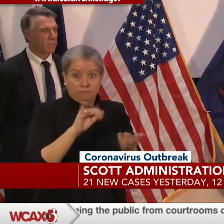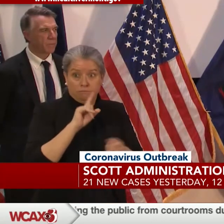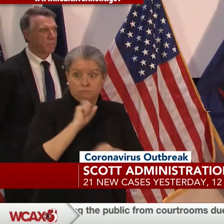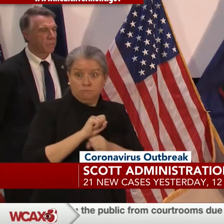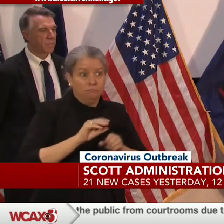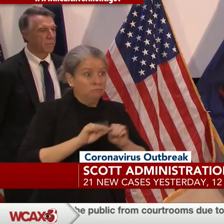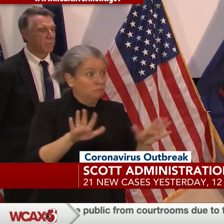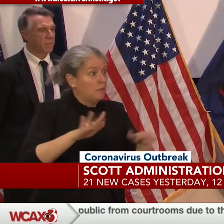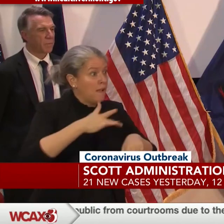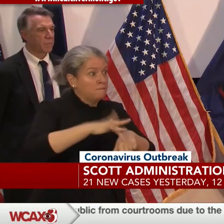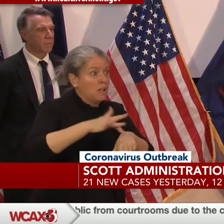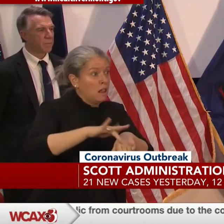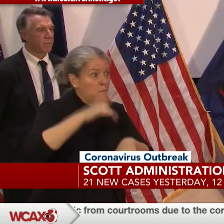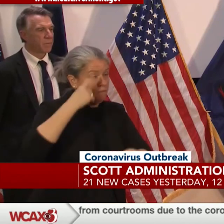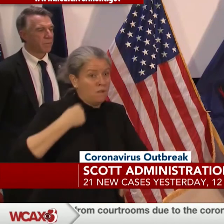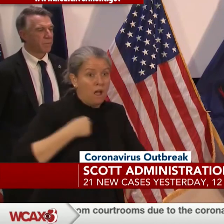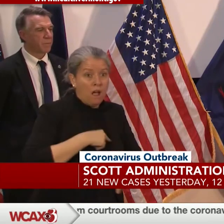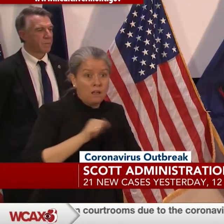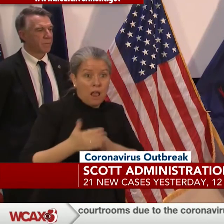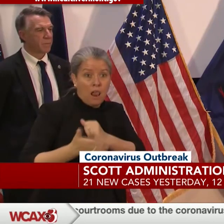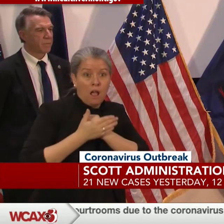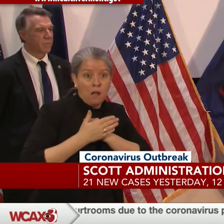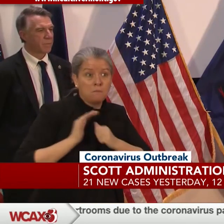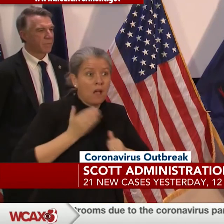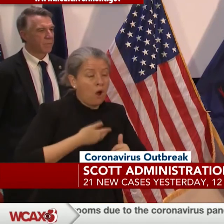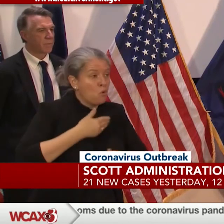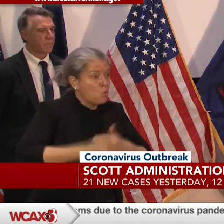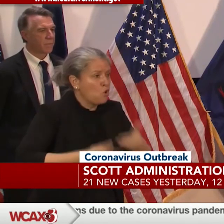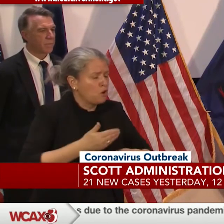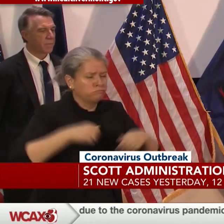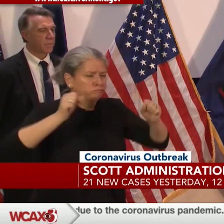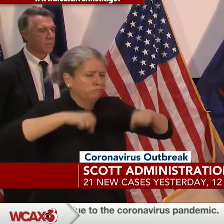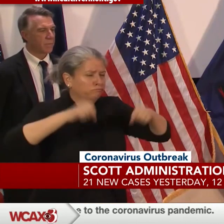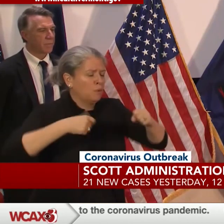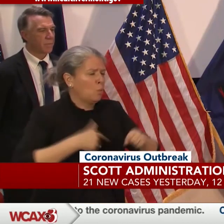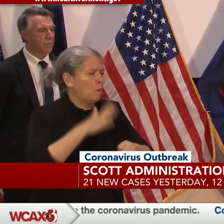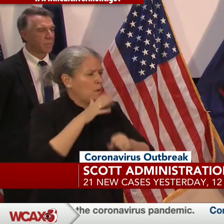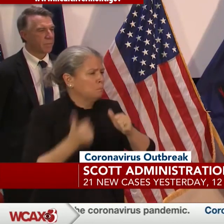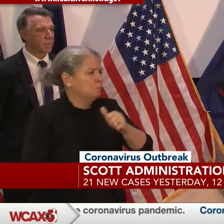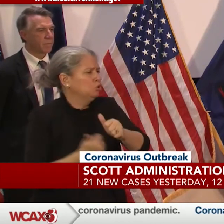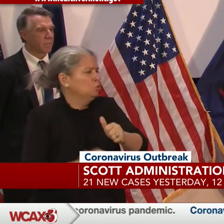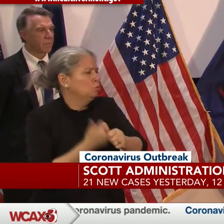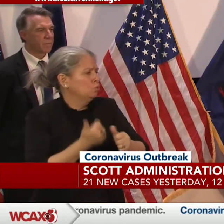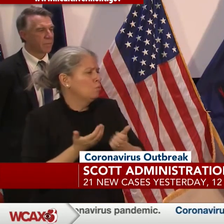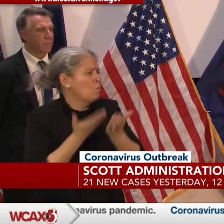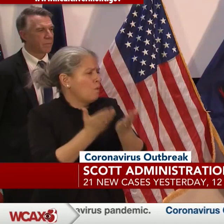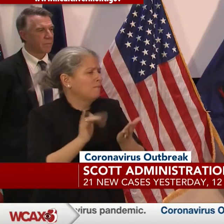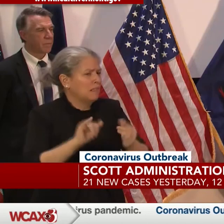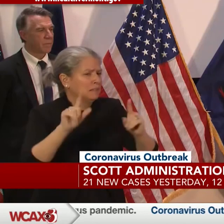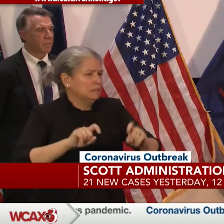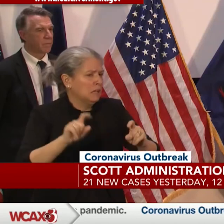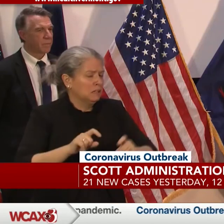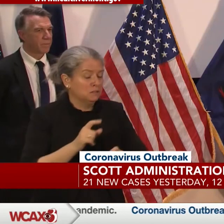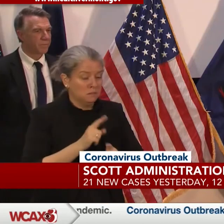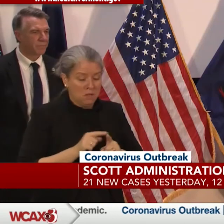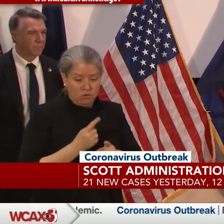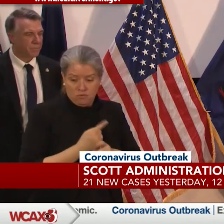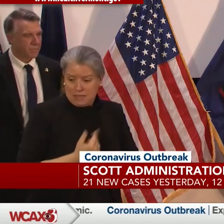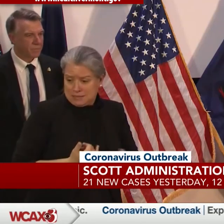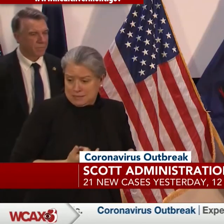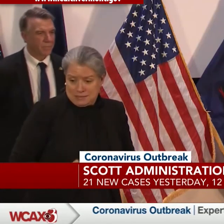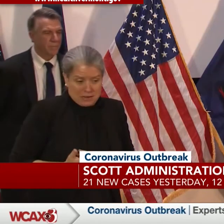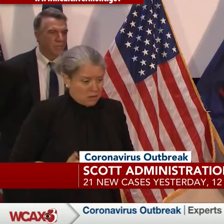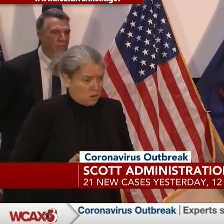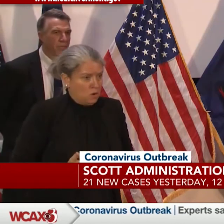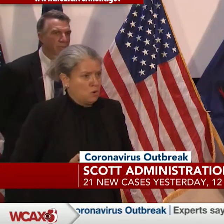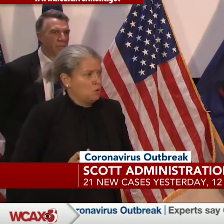that's accessible to us and can help in our efforts, we'll certainly pursue that avenue. Right now, we literally